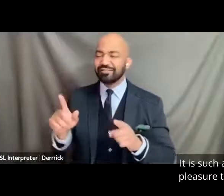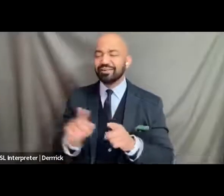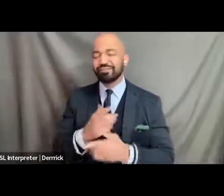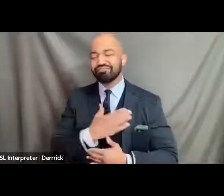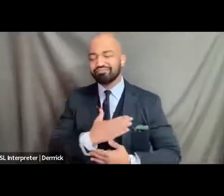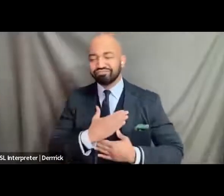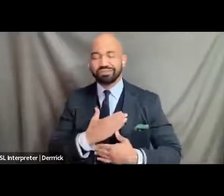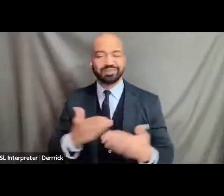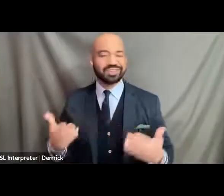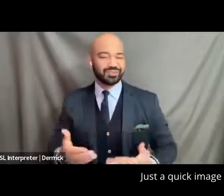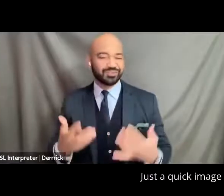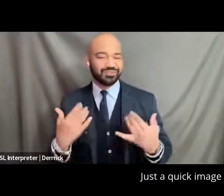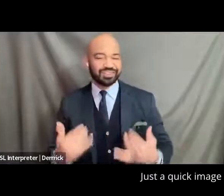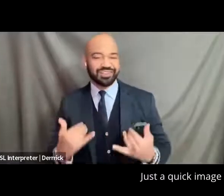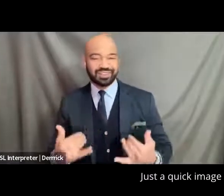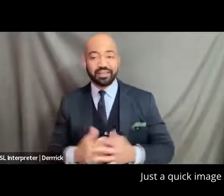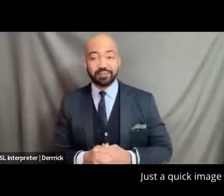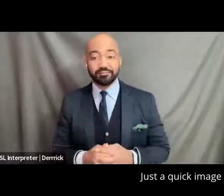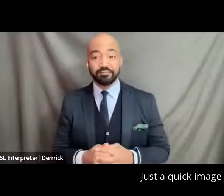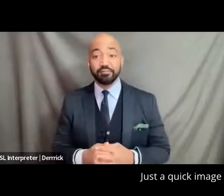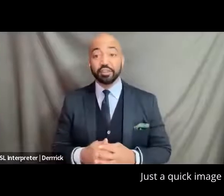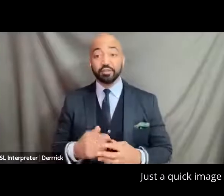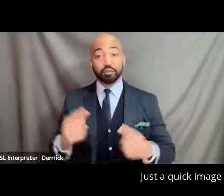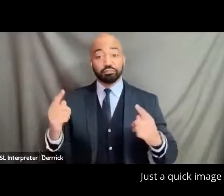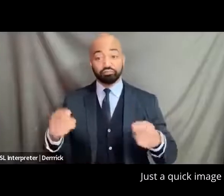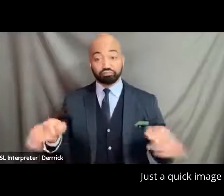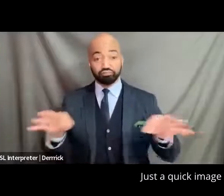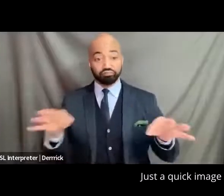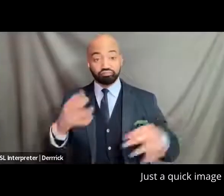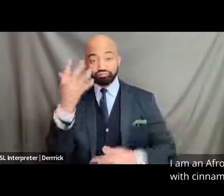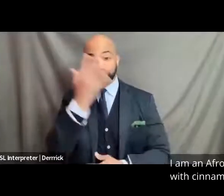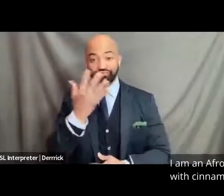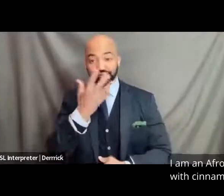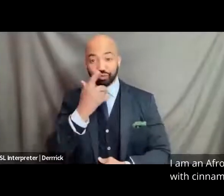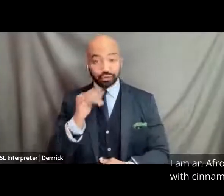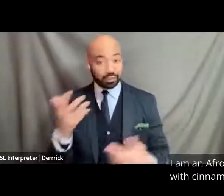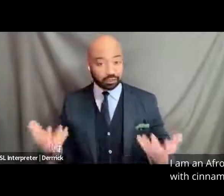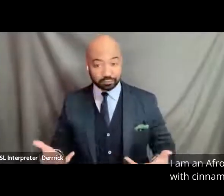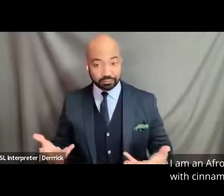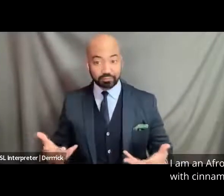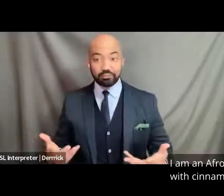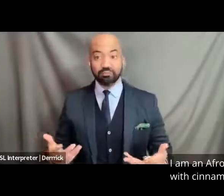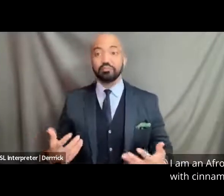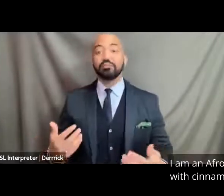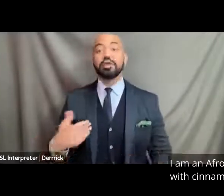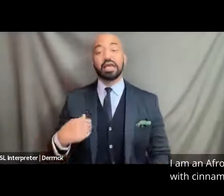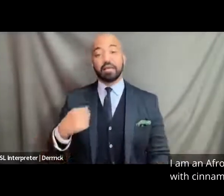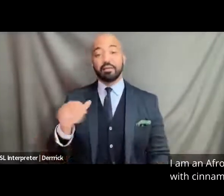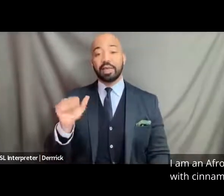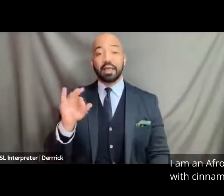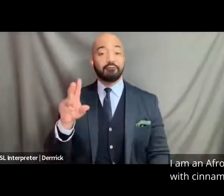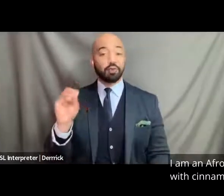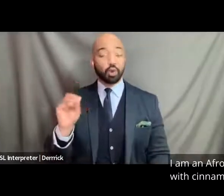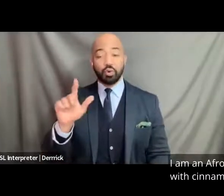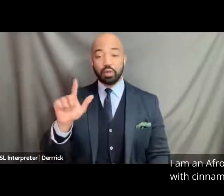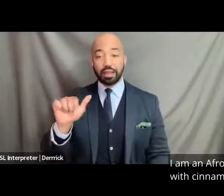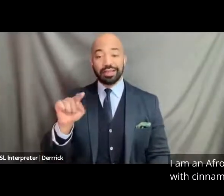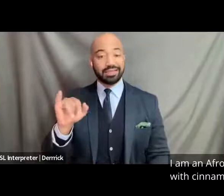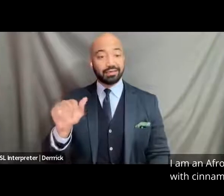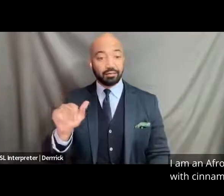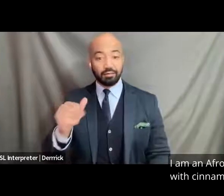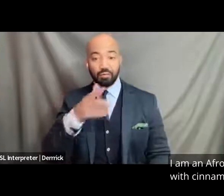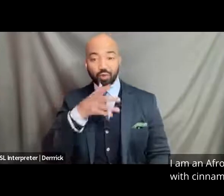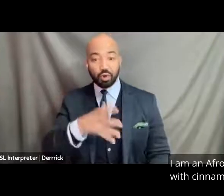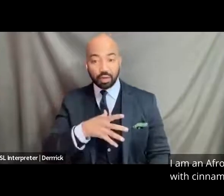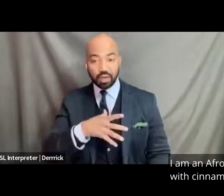present um just a quick image description of myself uh i am an afro-latina woman um